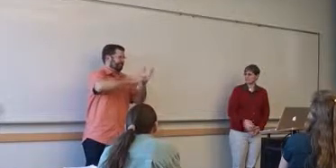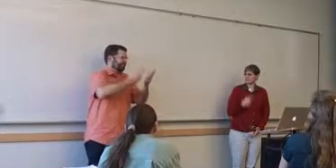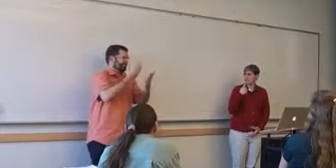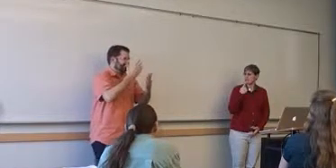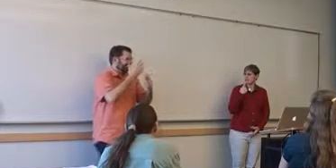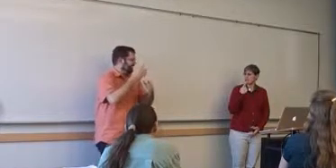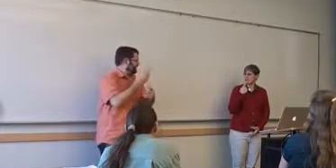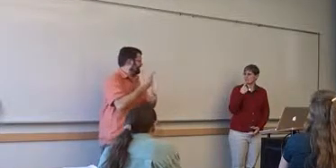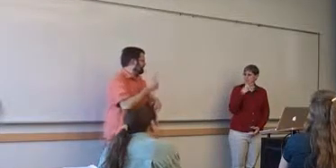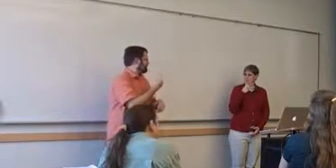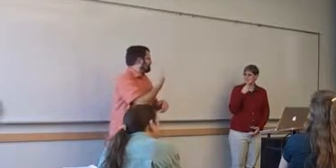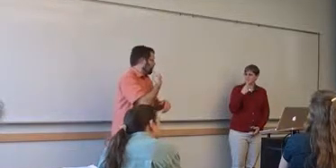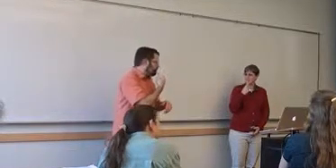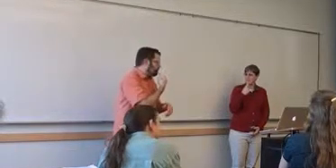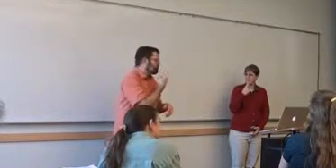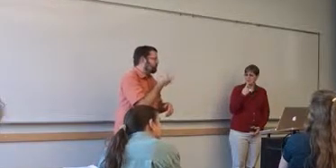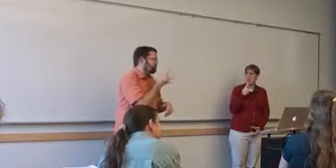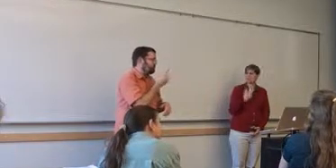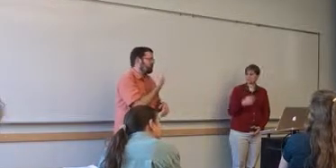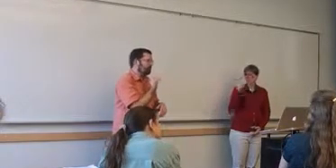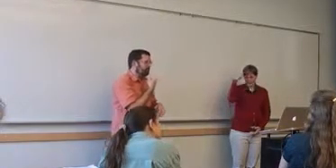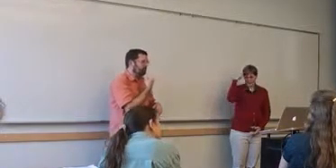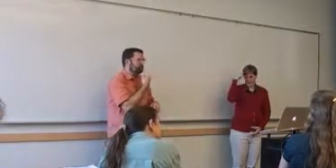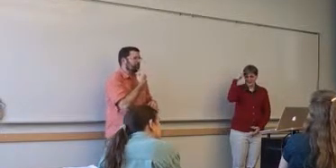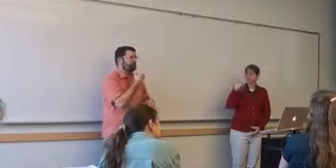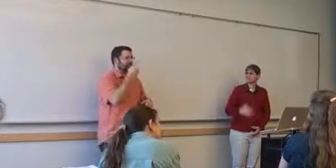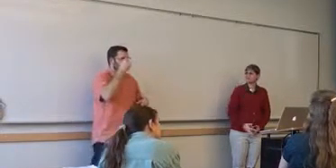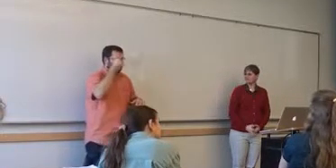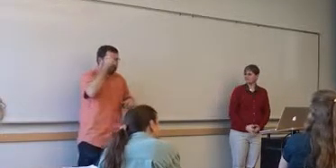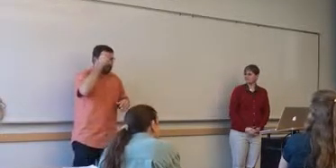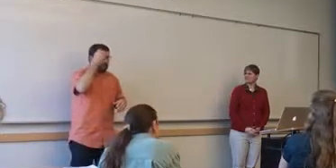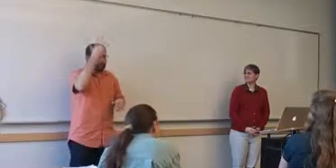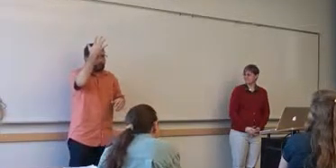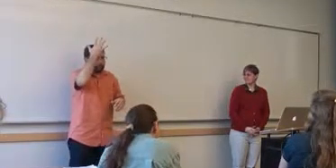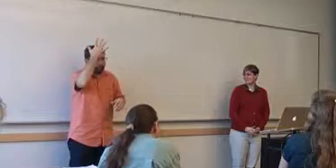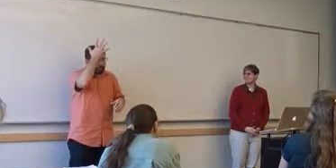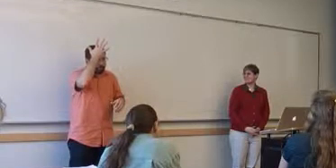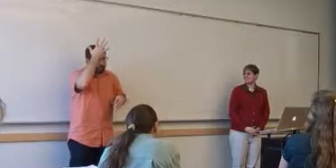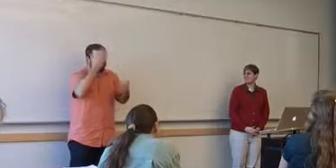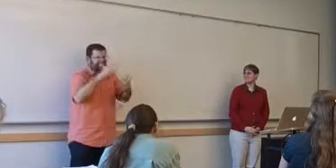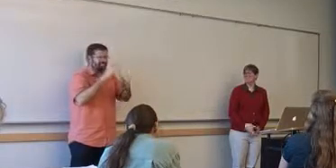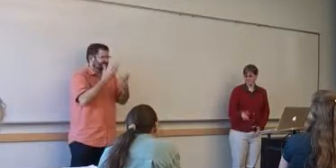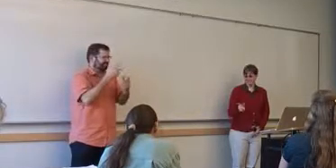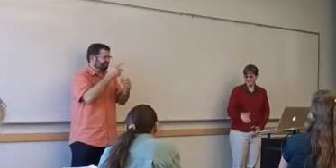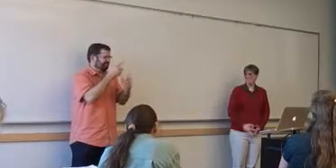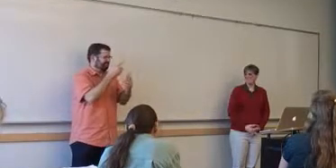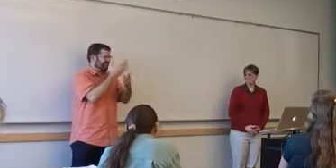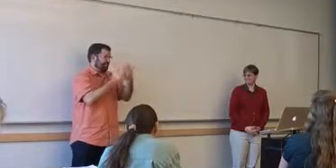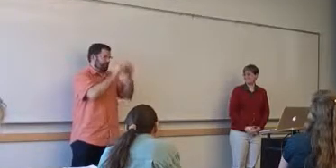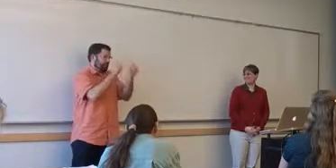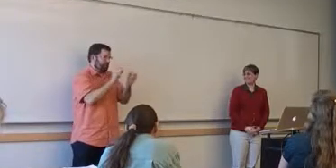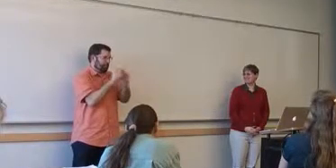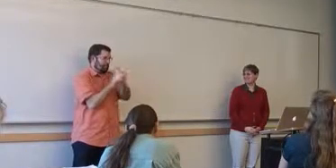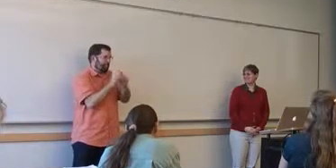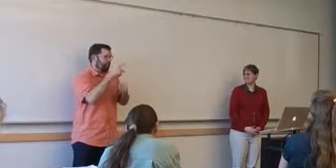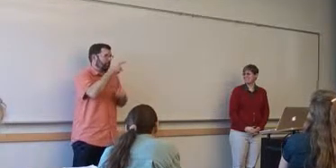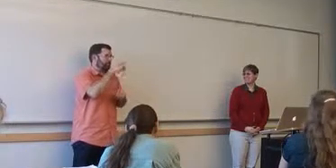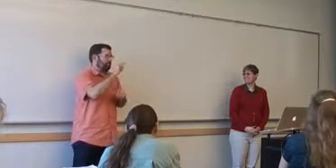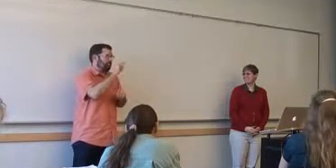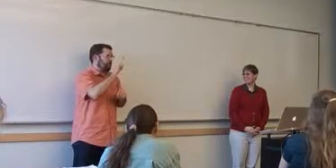might be harder for them, so they might have a different form of it. You know, mom, instead of a big hand on your chin, they'll do one finger. Instead of dad up here, they'll lift their head, you know,